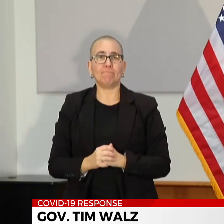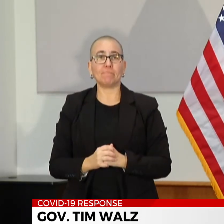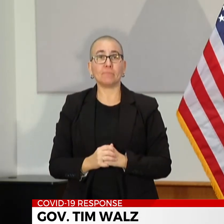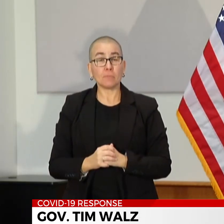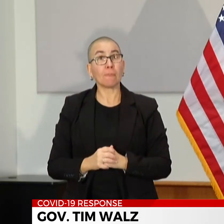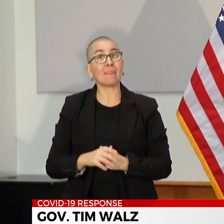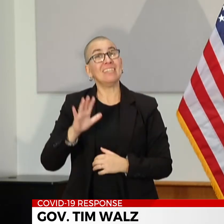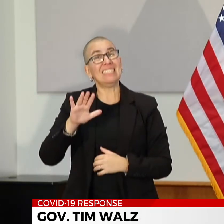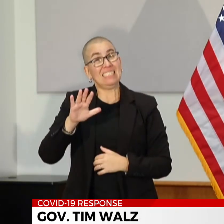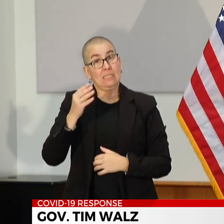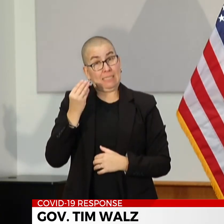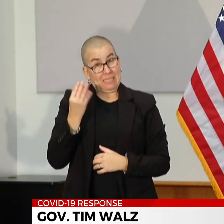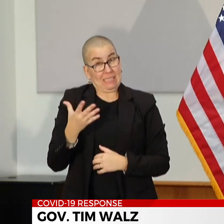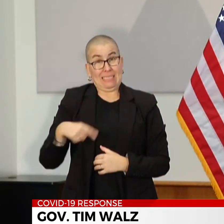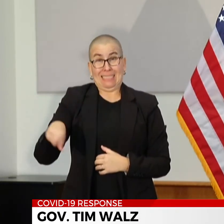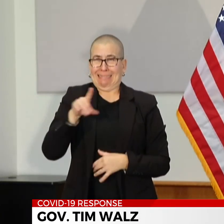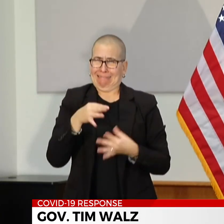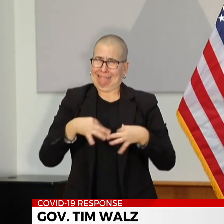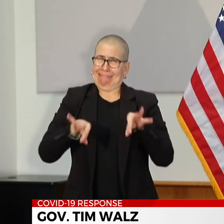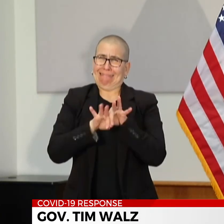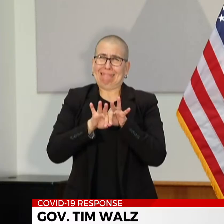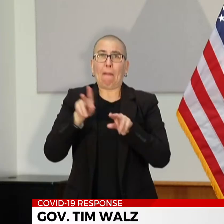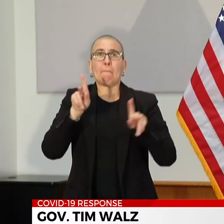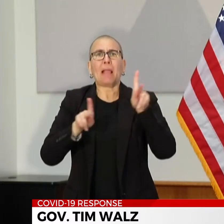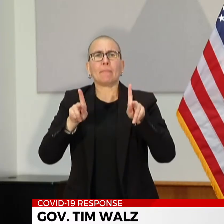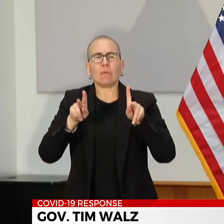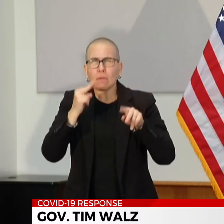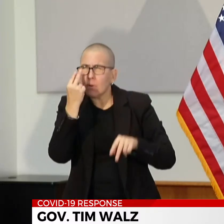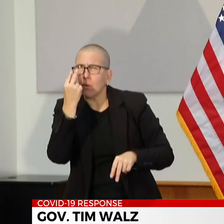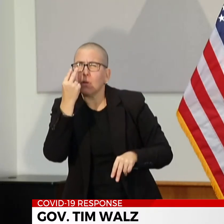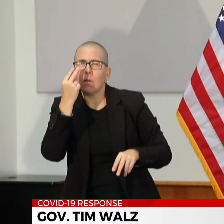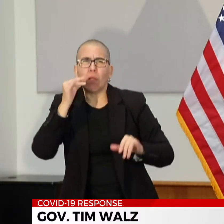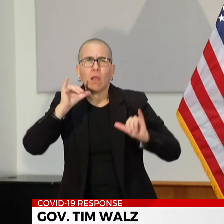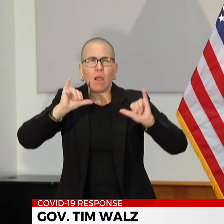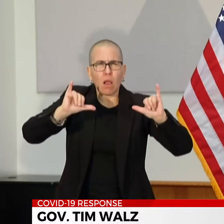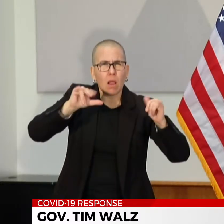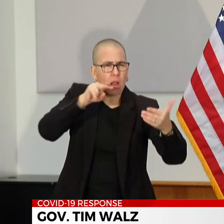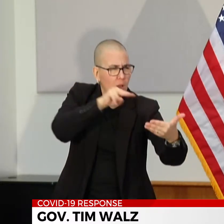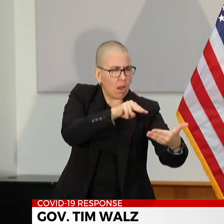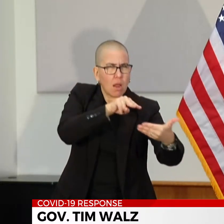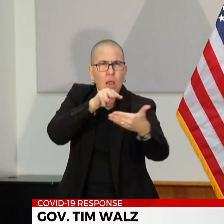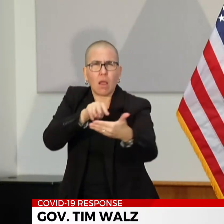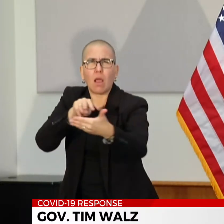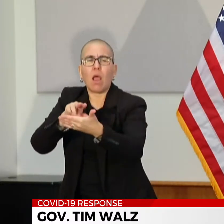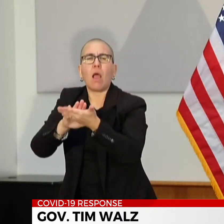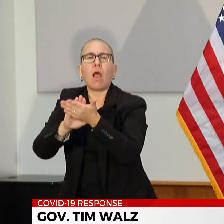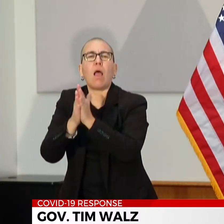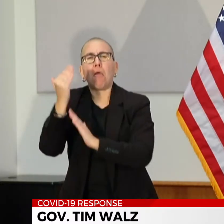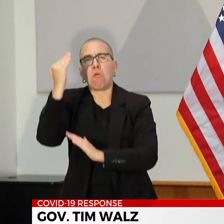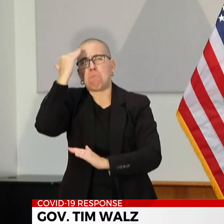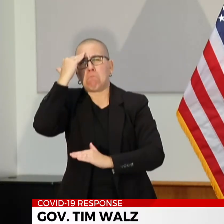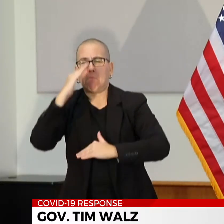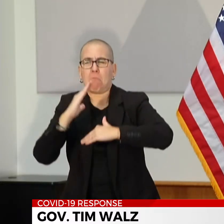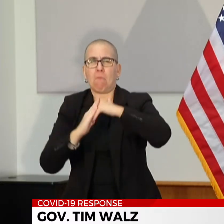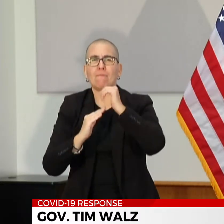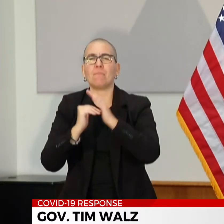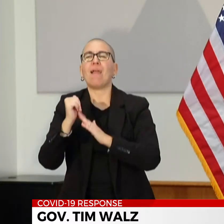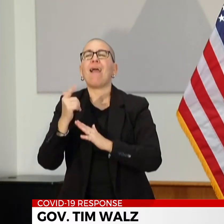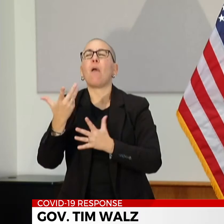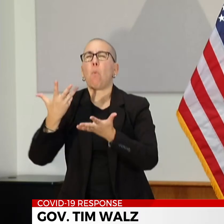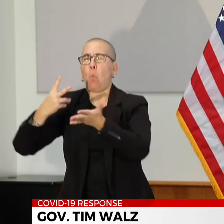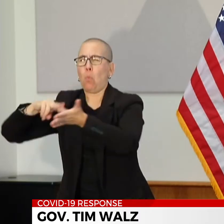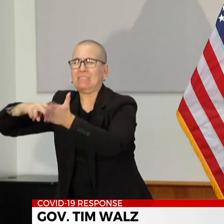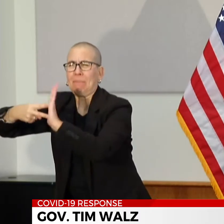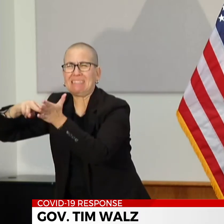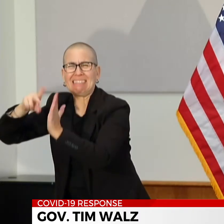it's necessary for folks to see where things are going. Folks have become very sophisticated about following not just case count totals, but about following